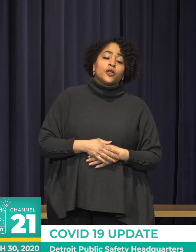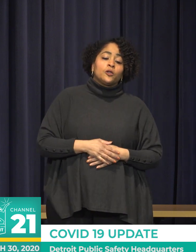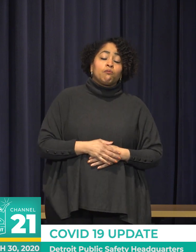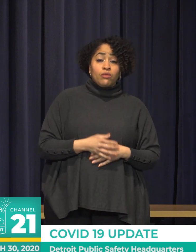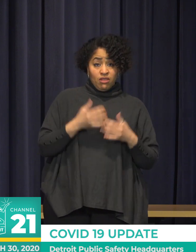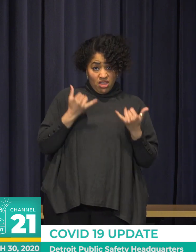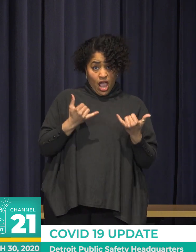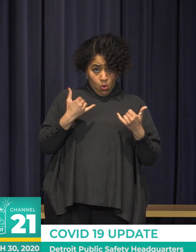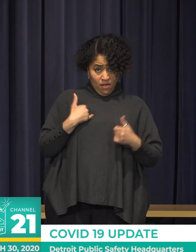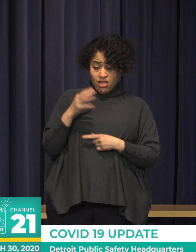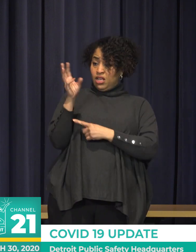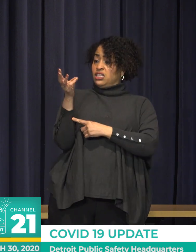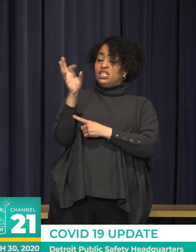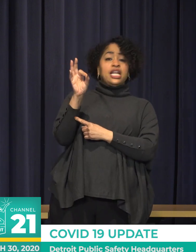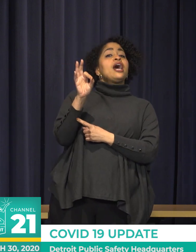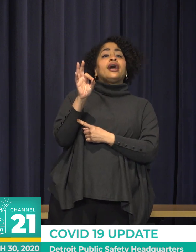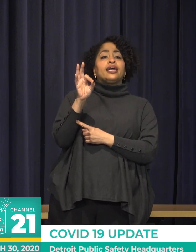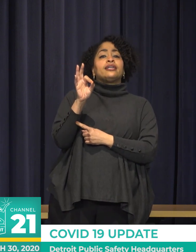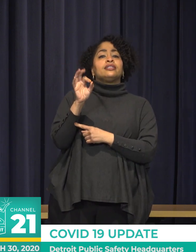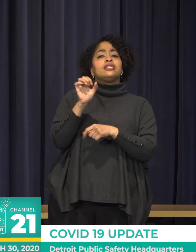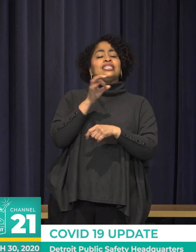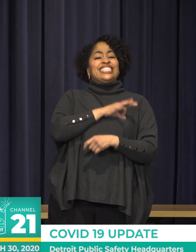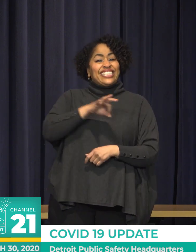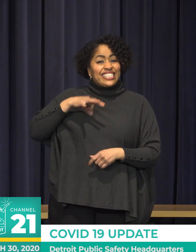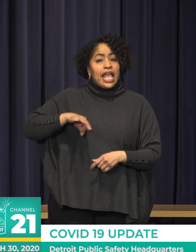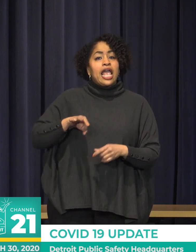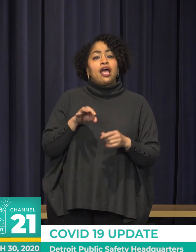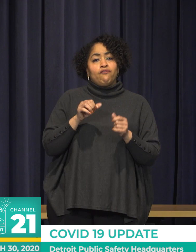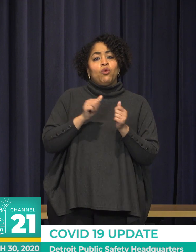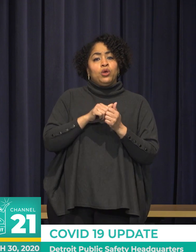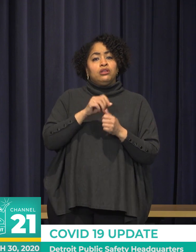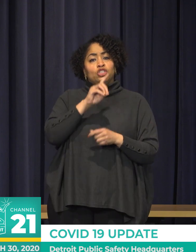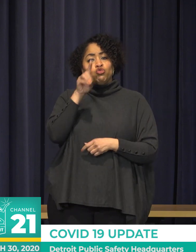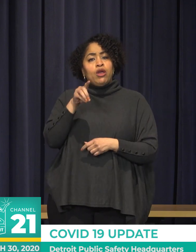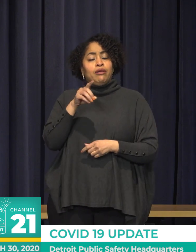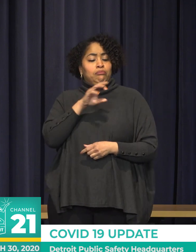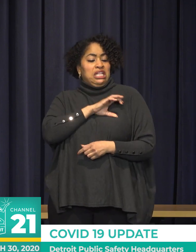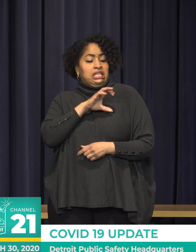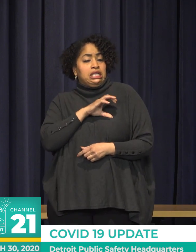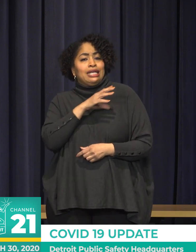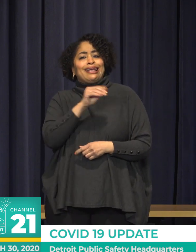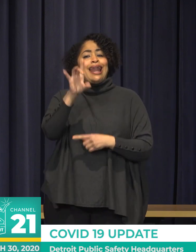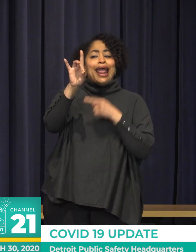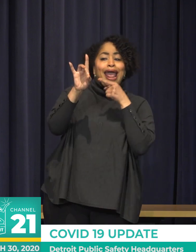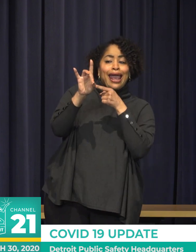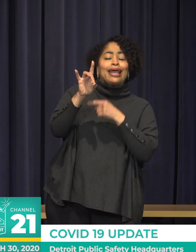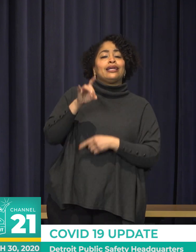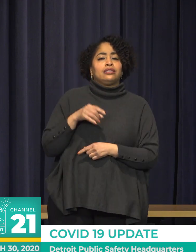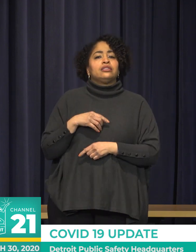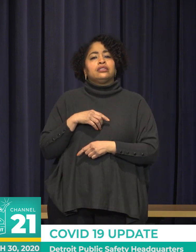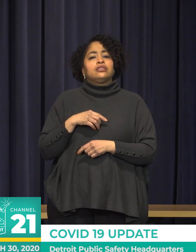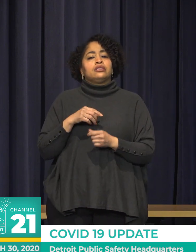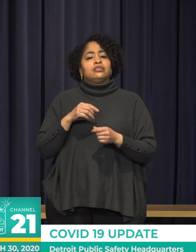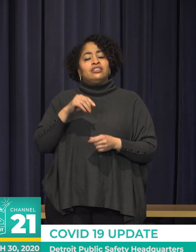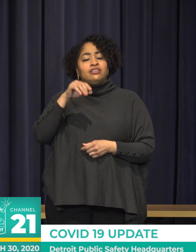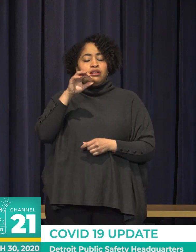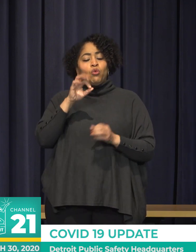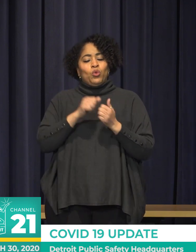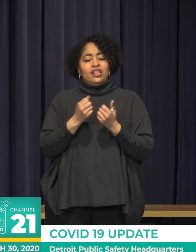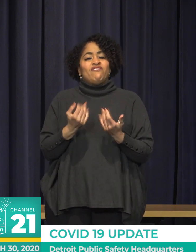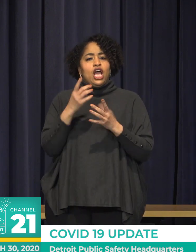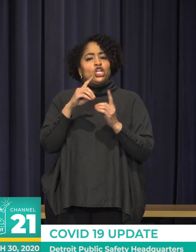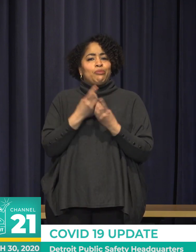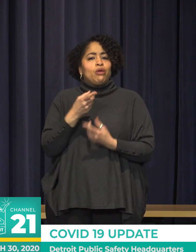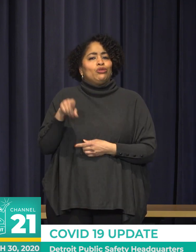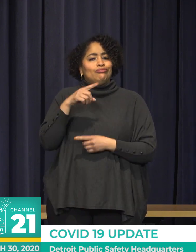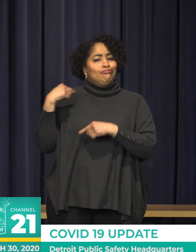point 69 employees of the Detroit Police Department and 8 employees of the Detroit Fire Department who